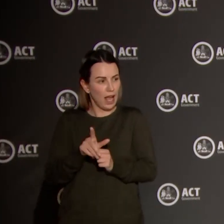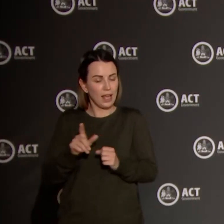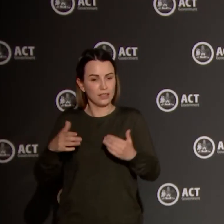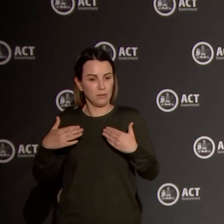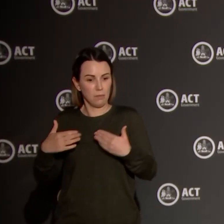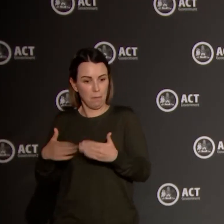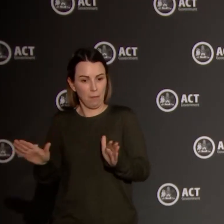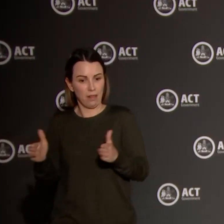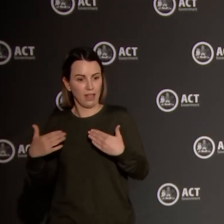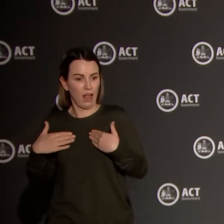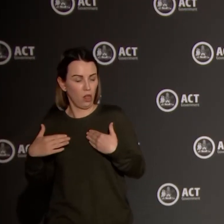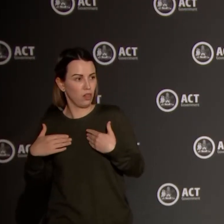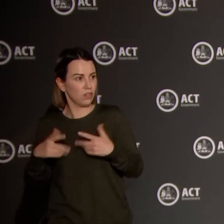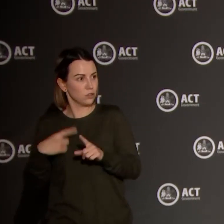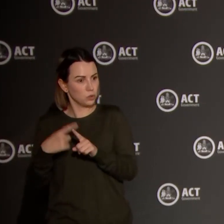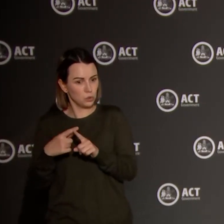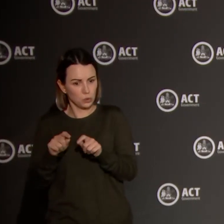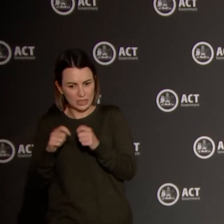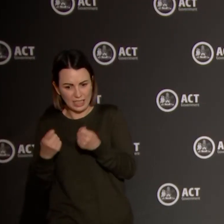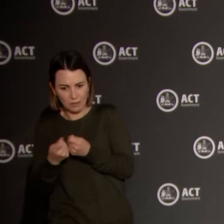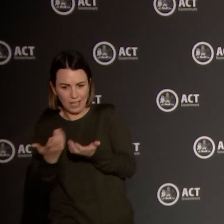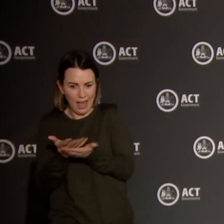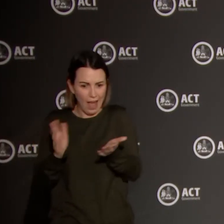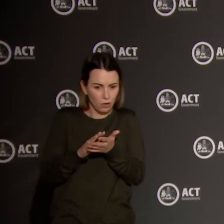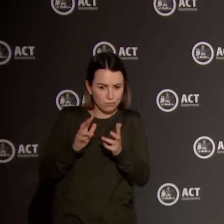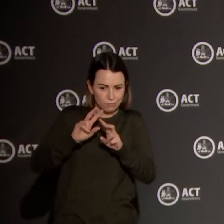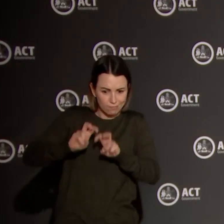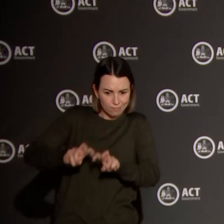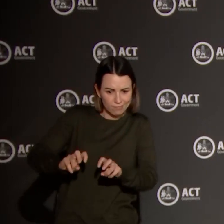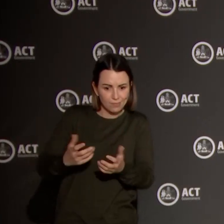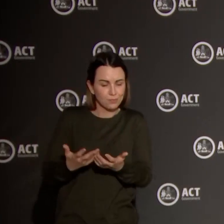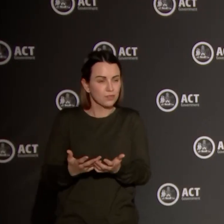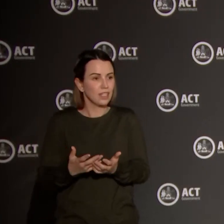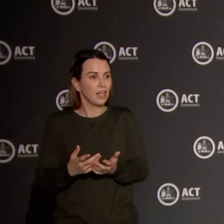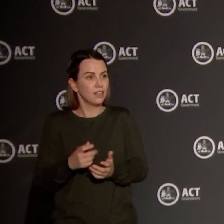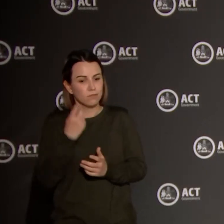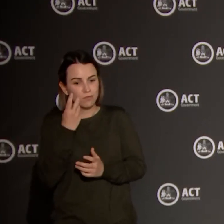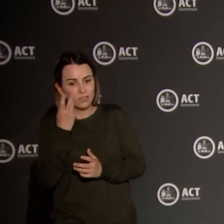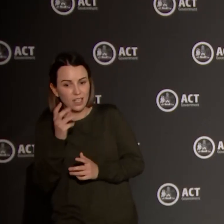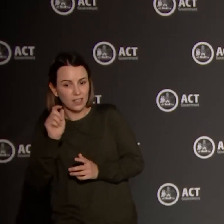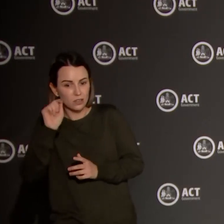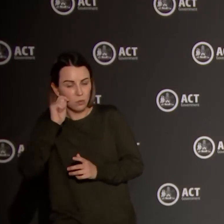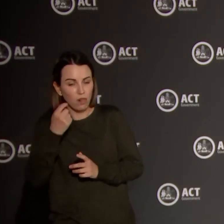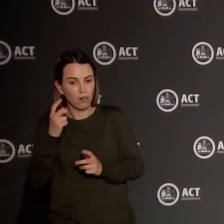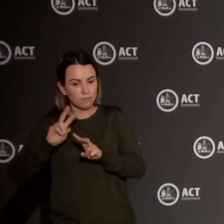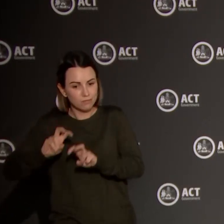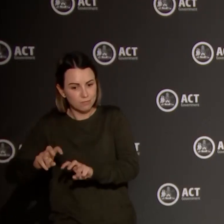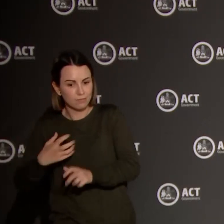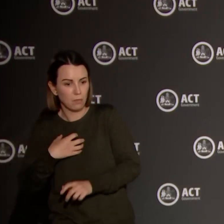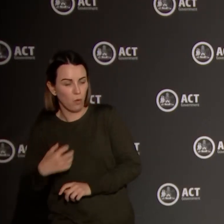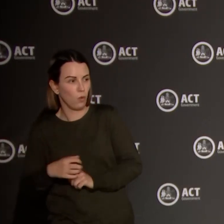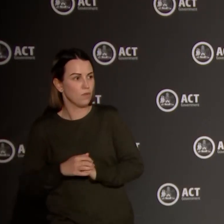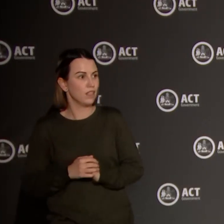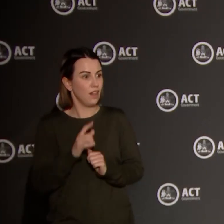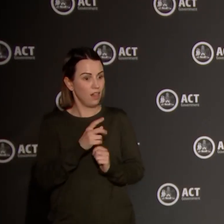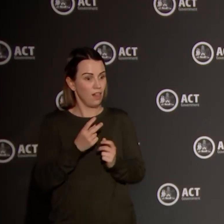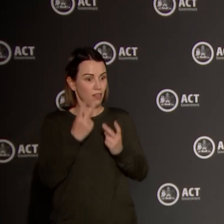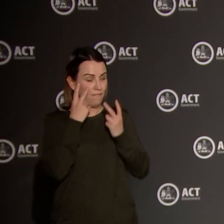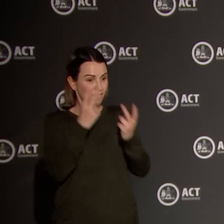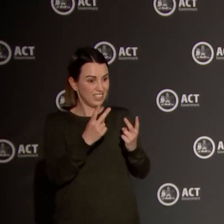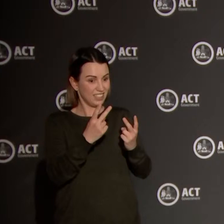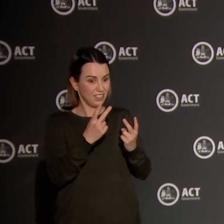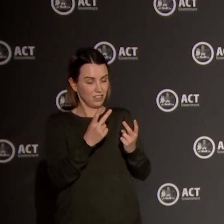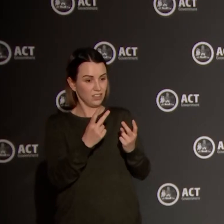we will look at that, I guess, in the coming days to identify that. Are those visitations, is that likely to change